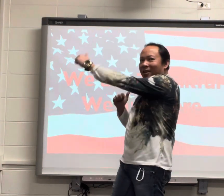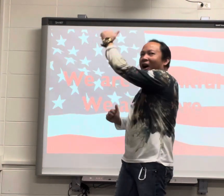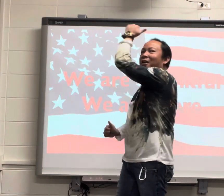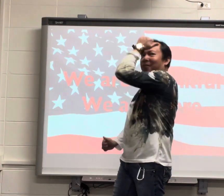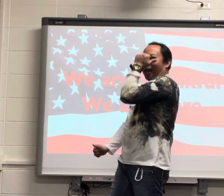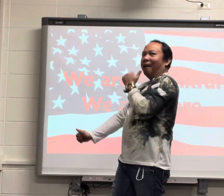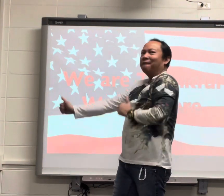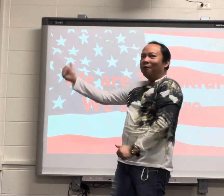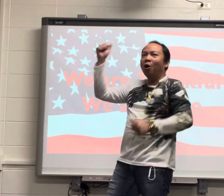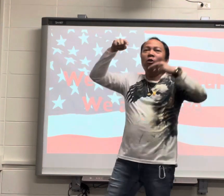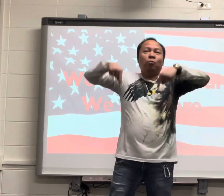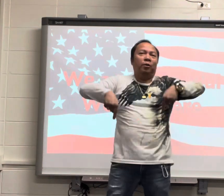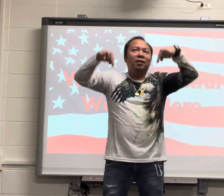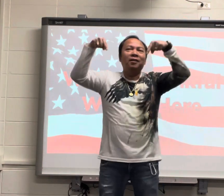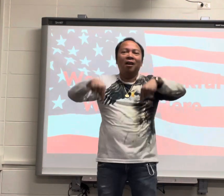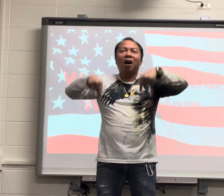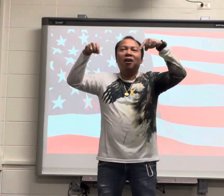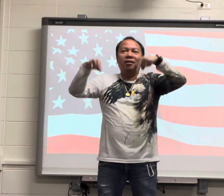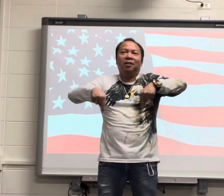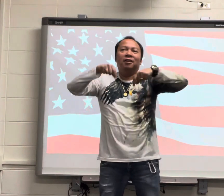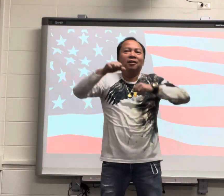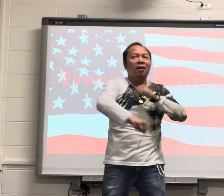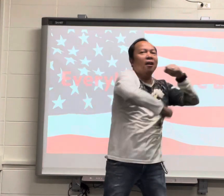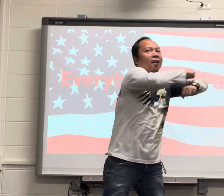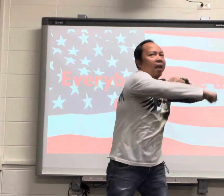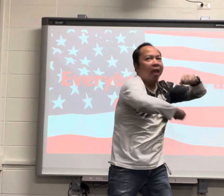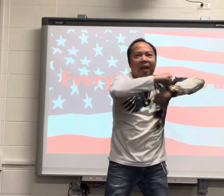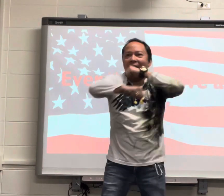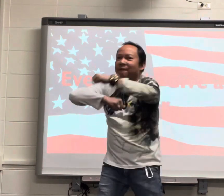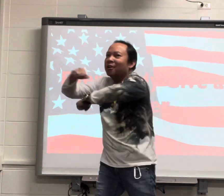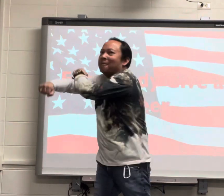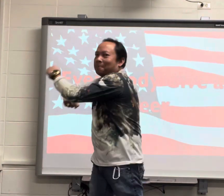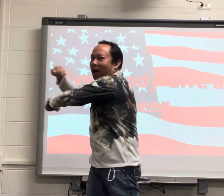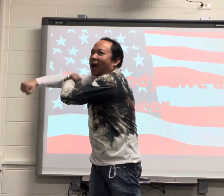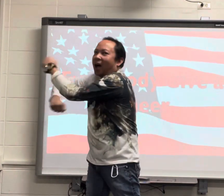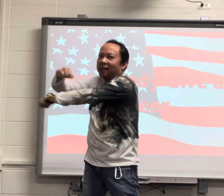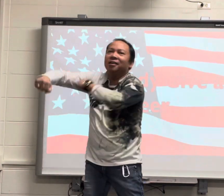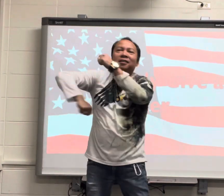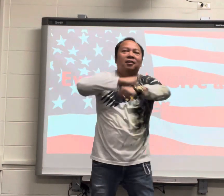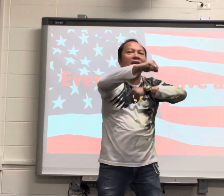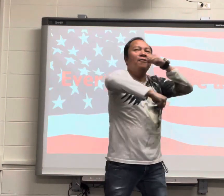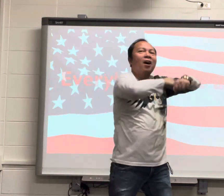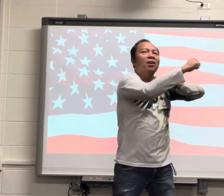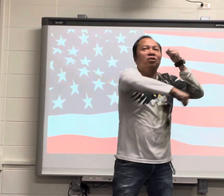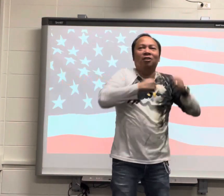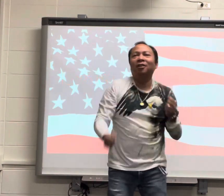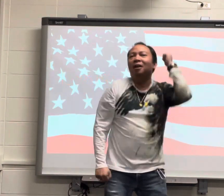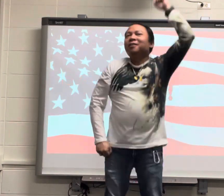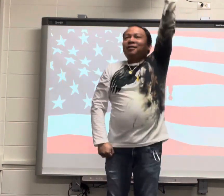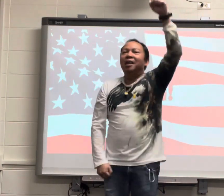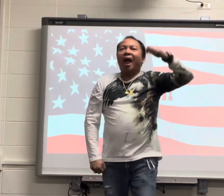are thankful we are here everybody give a cheer